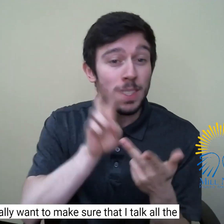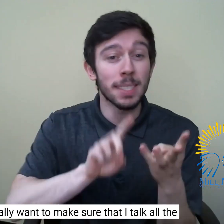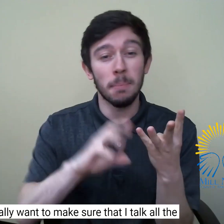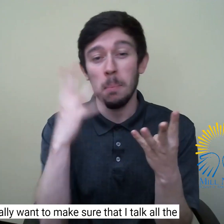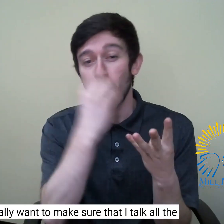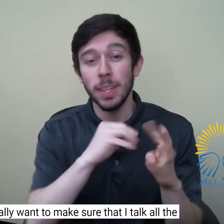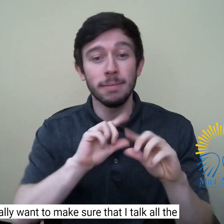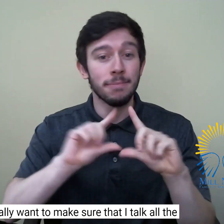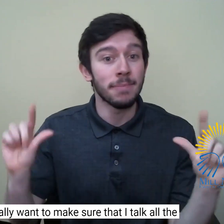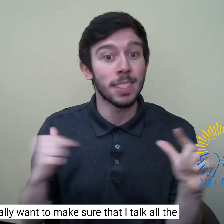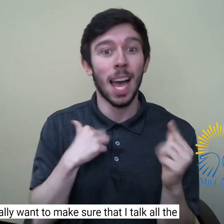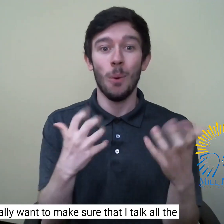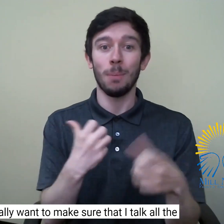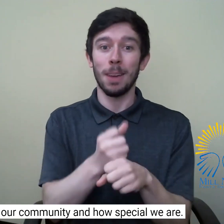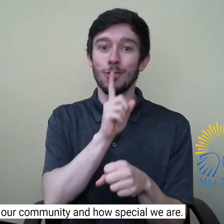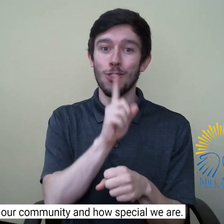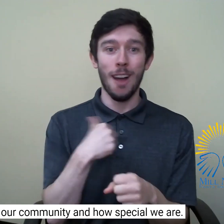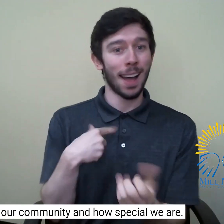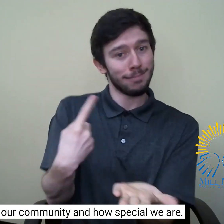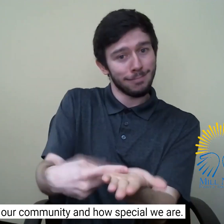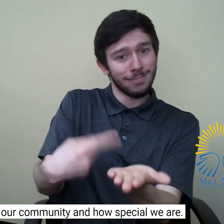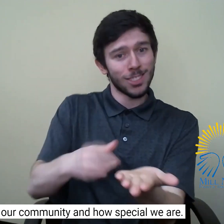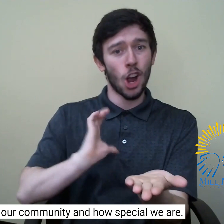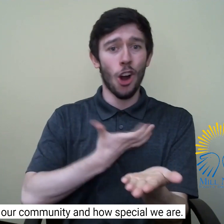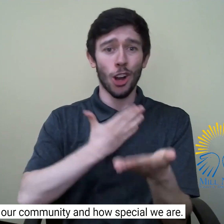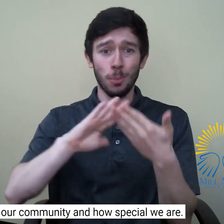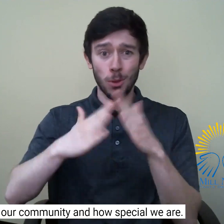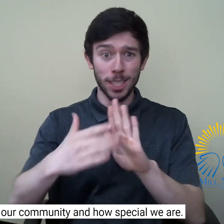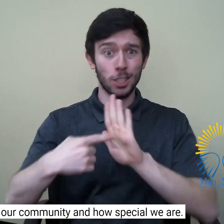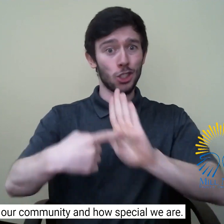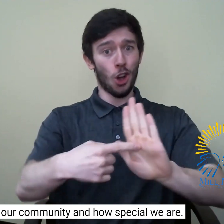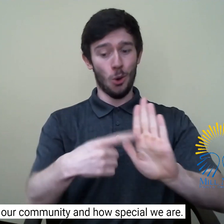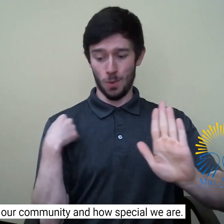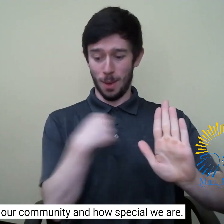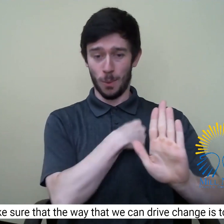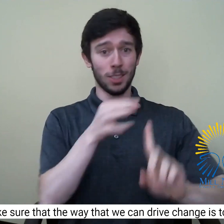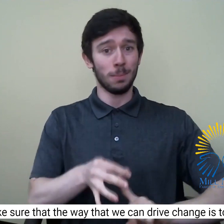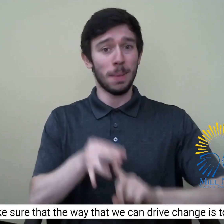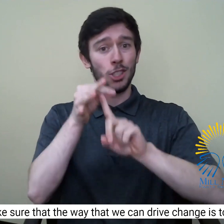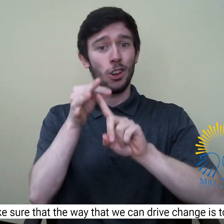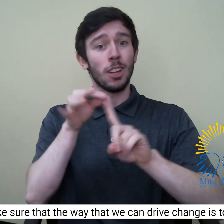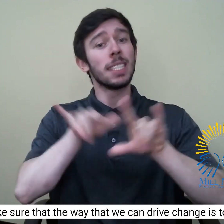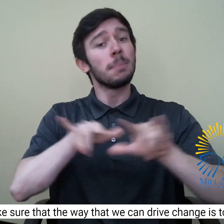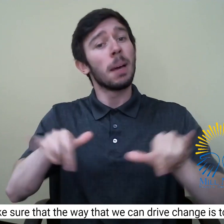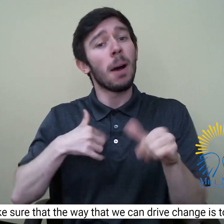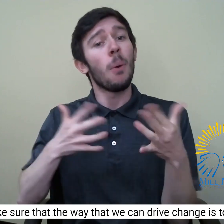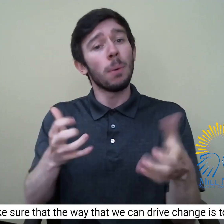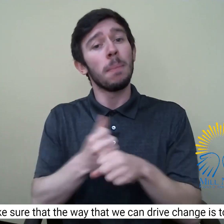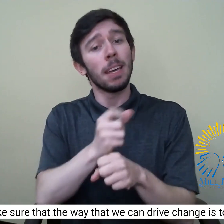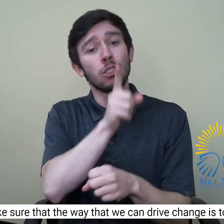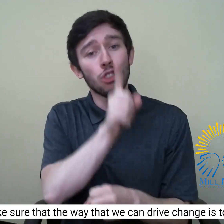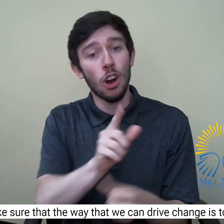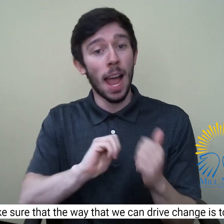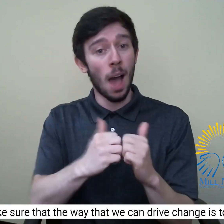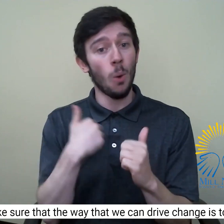want to make sure that I talk all the time about our community and how special we are. And I do want to make sure that the way that we can